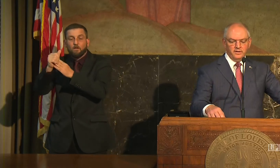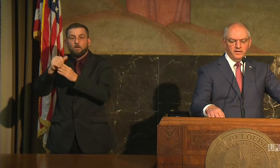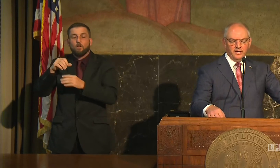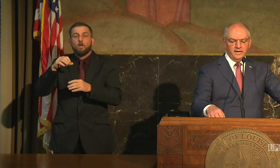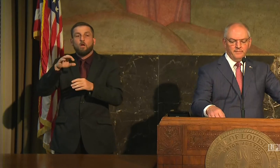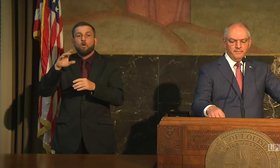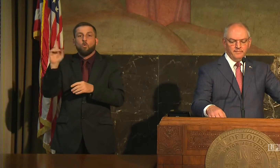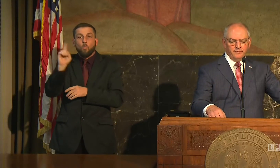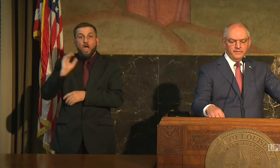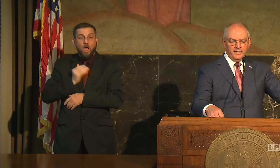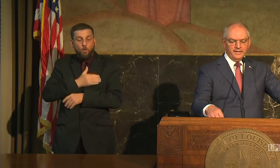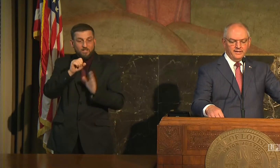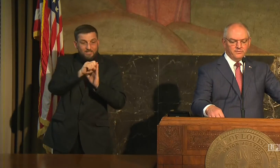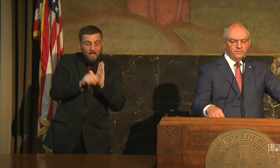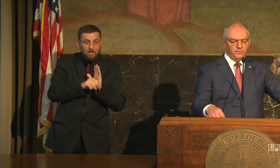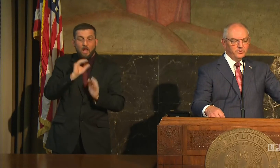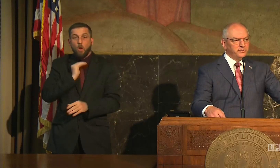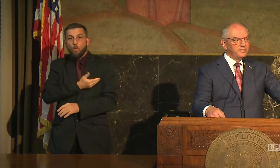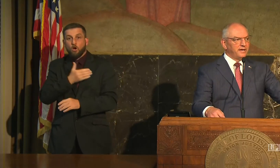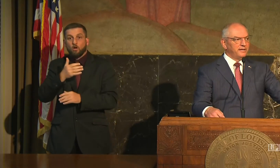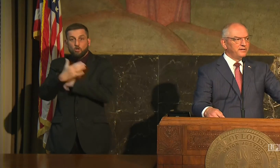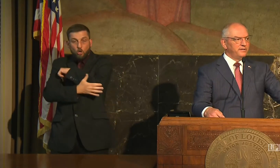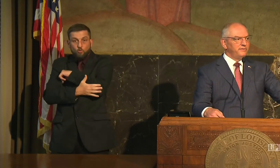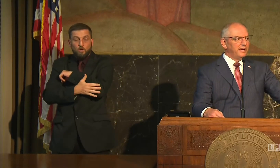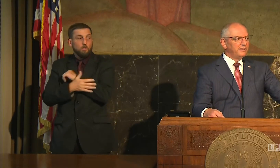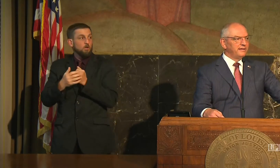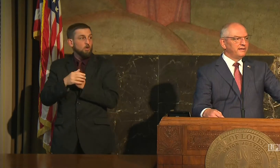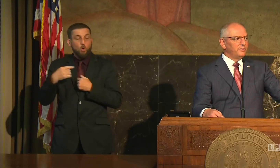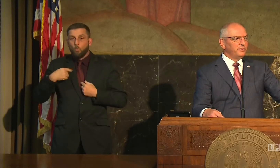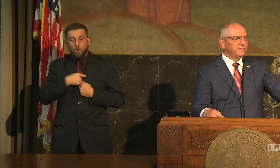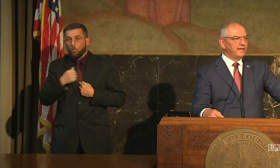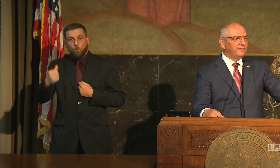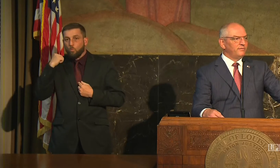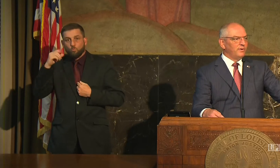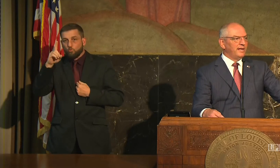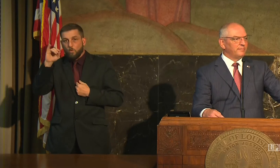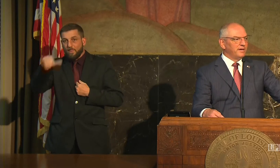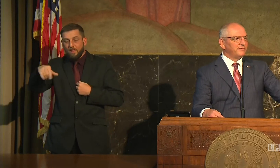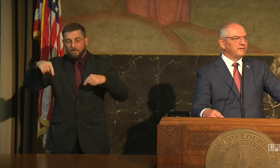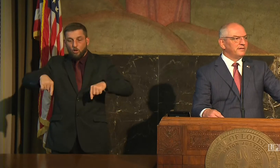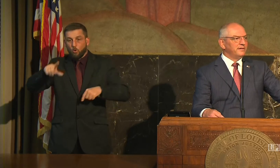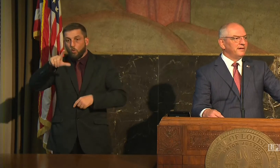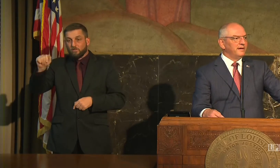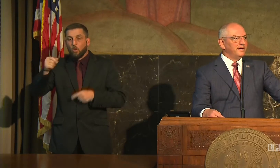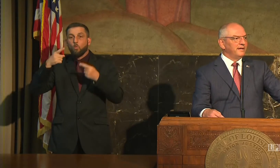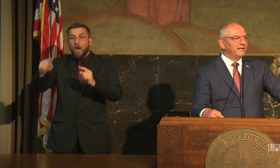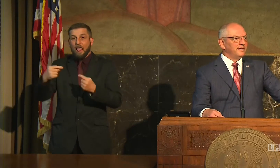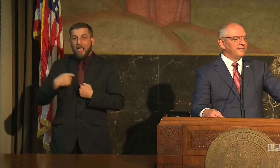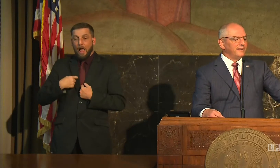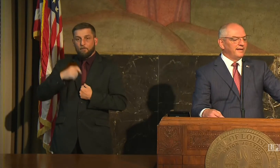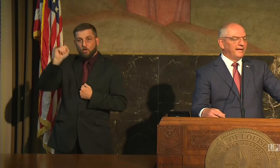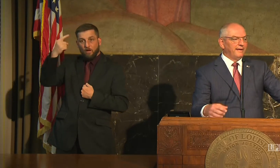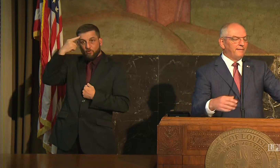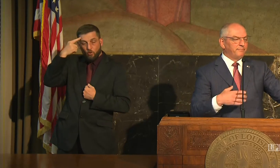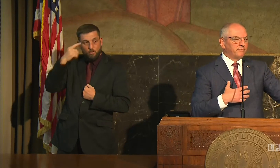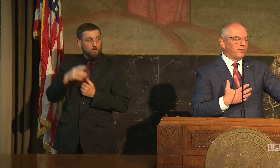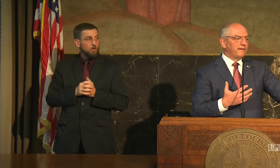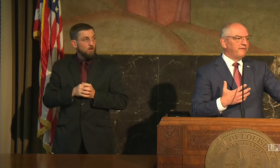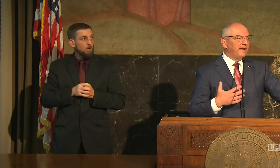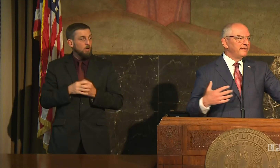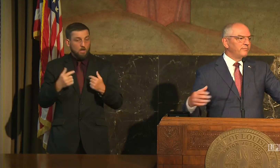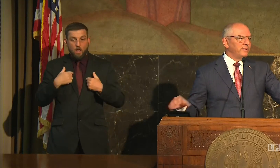country. And so we're just not going to do that in Louisiana while I'm governor. And